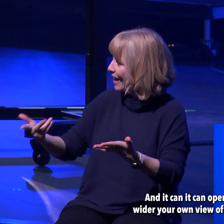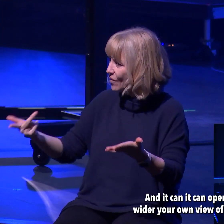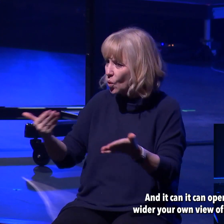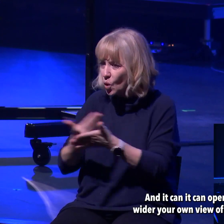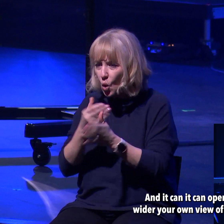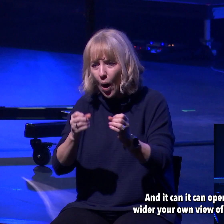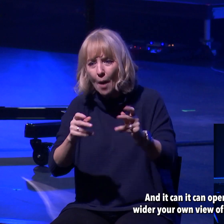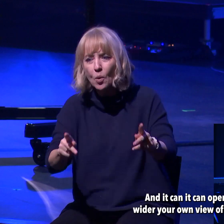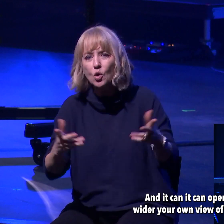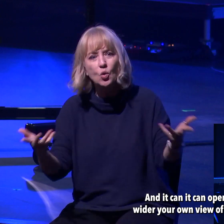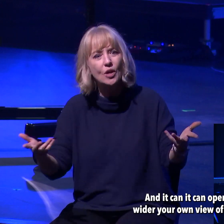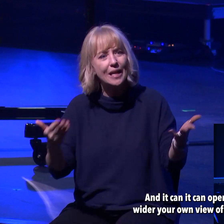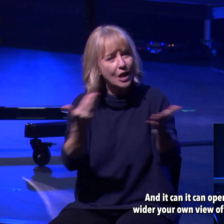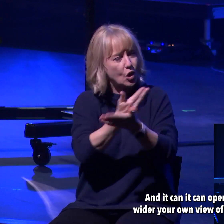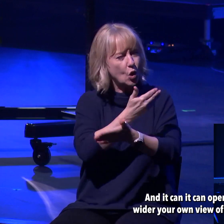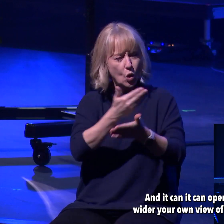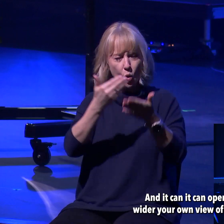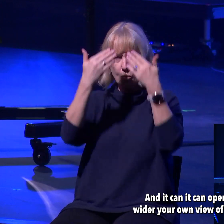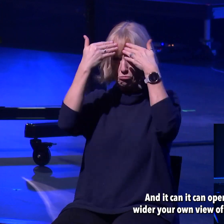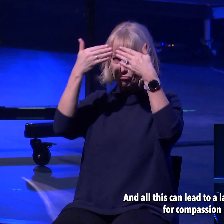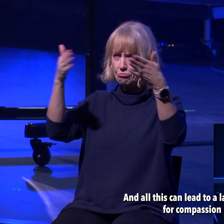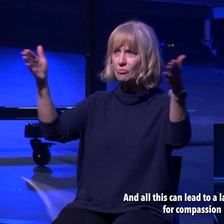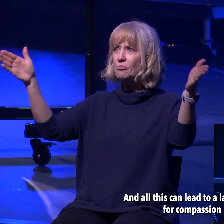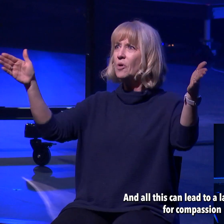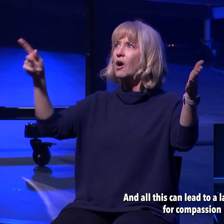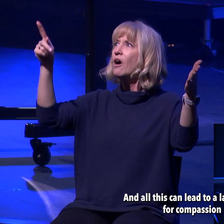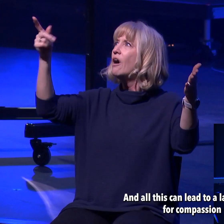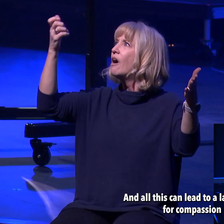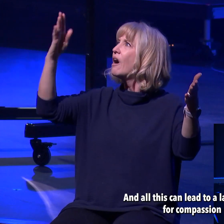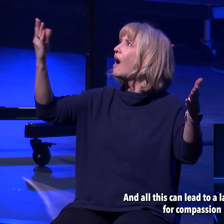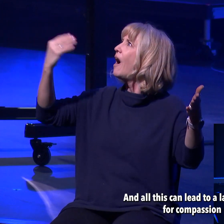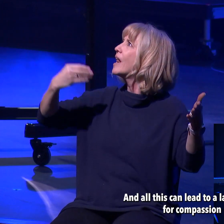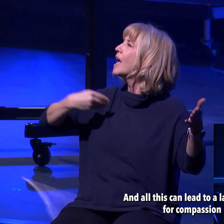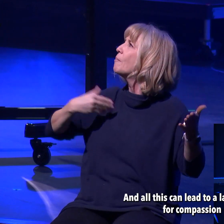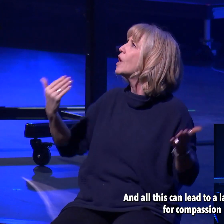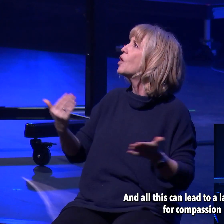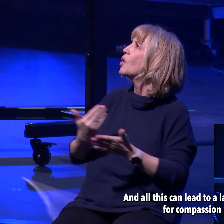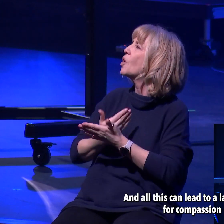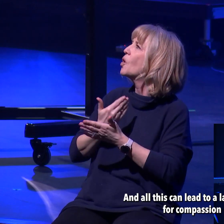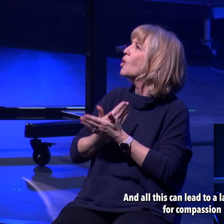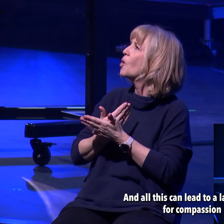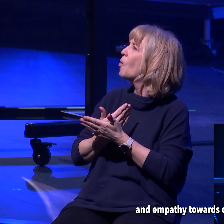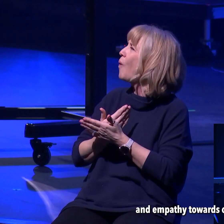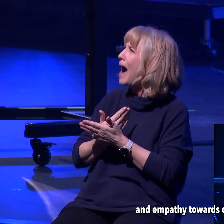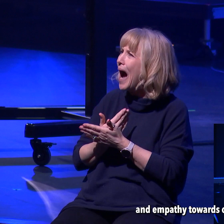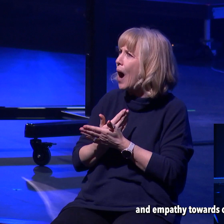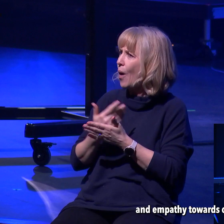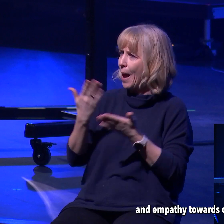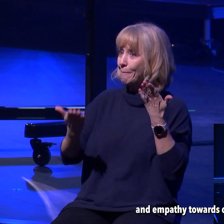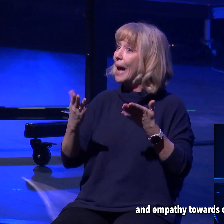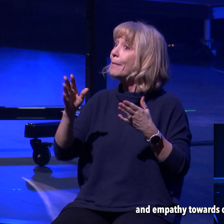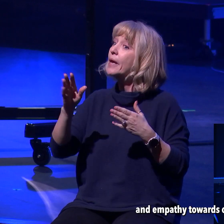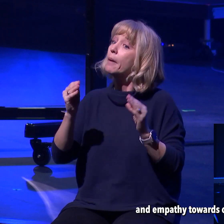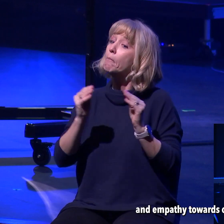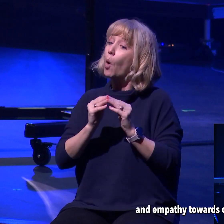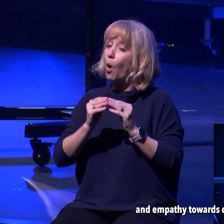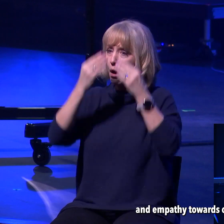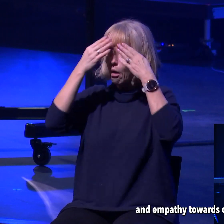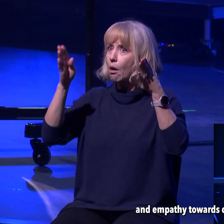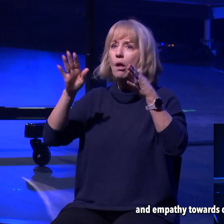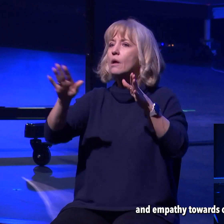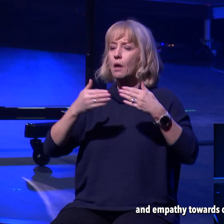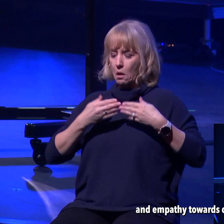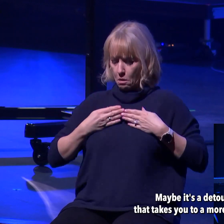up wider your own view of who God is. And all this can lead to a larger soul for compassion and empathy towards